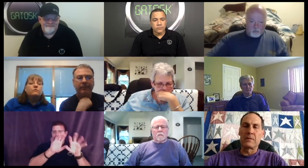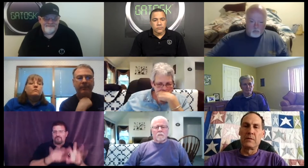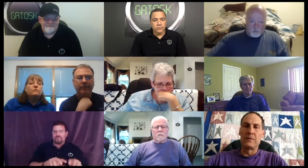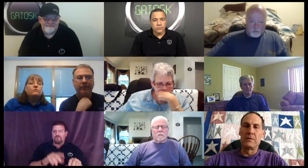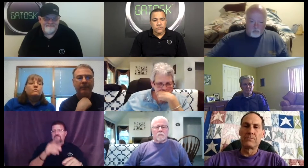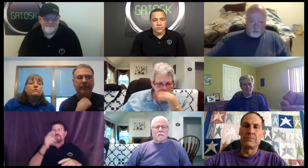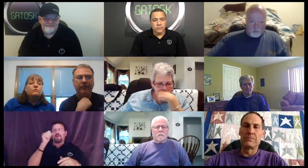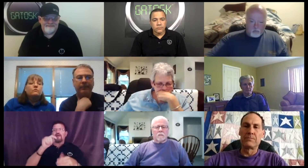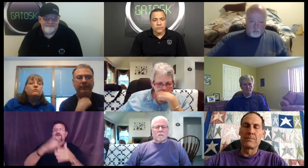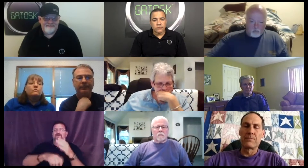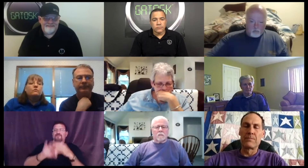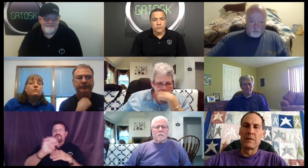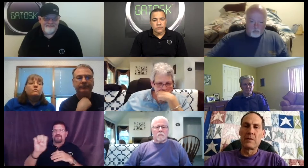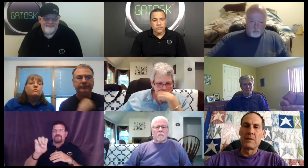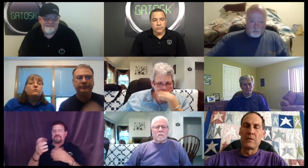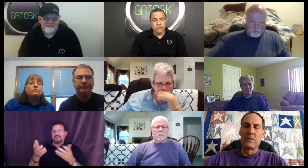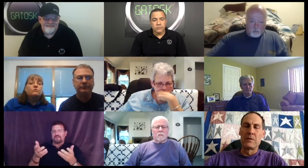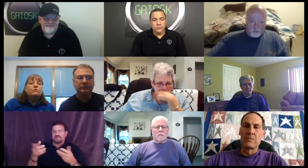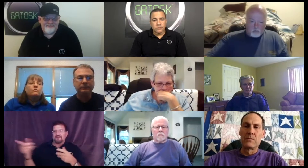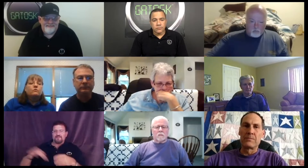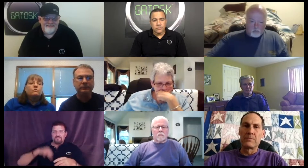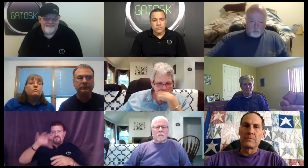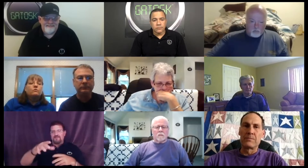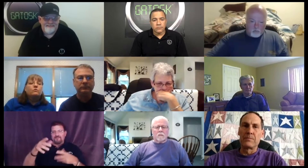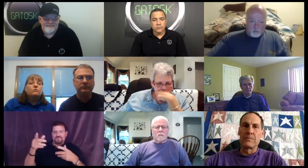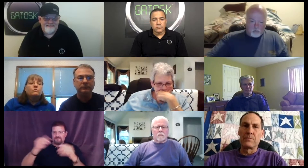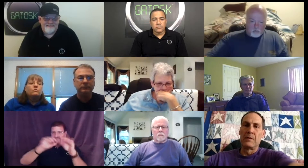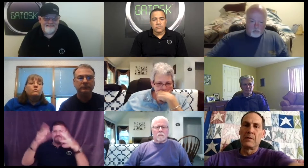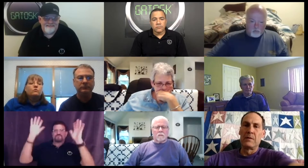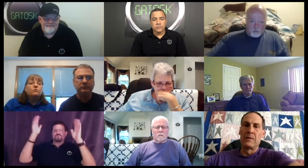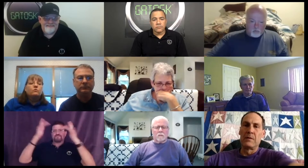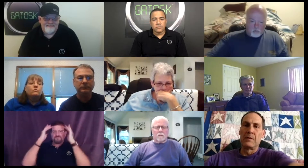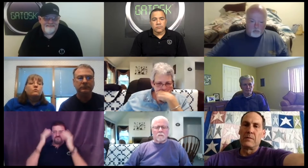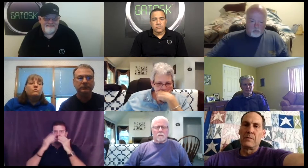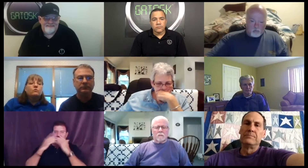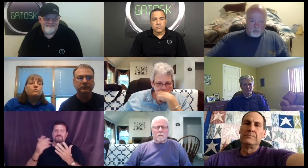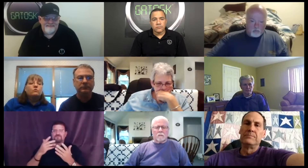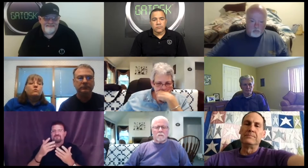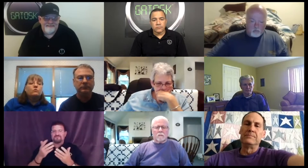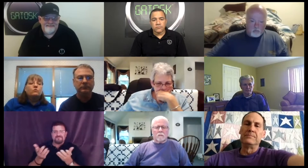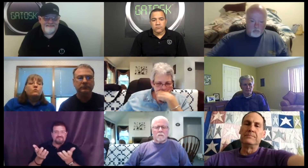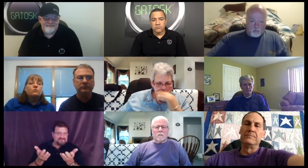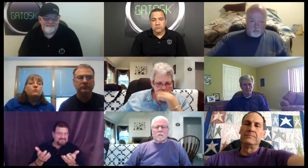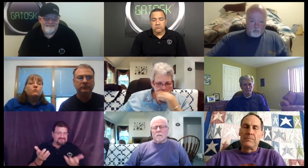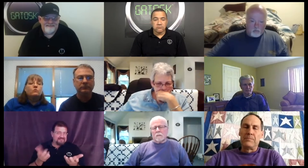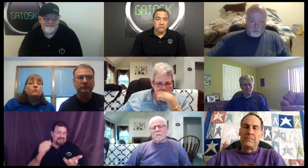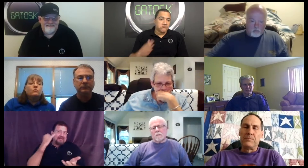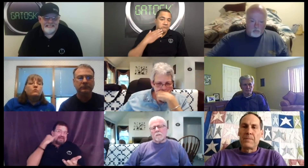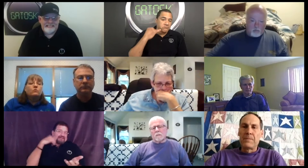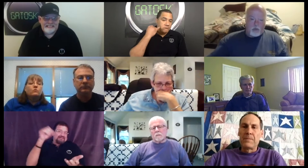AR, you could be even charge a fee where they pay something and then you could just do it for them, take care of it for